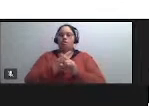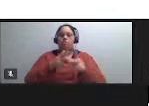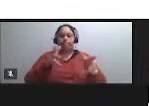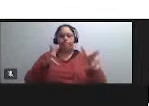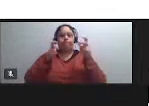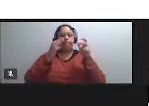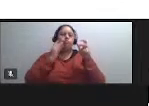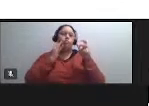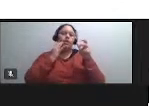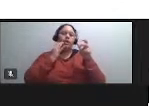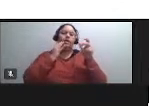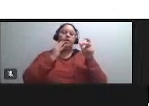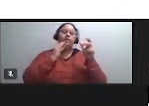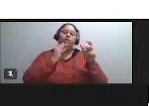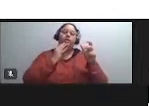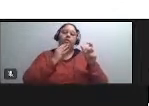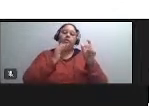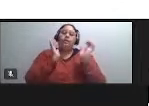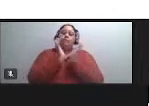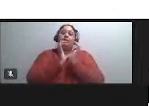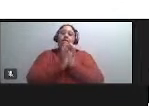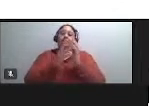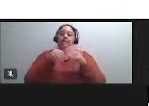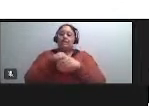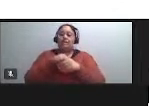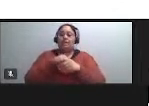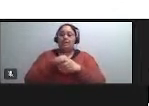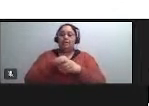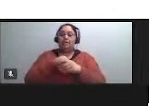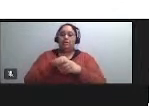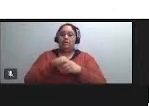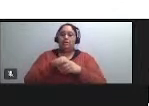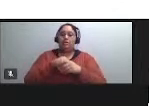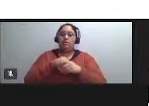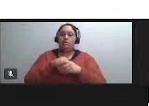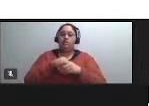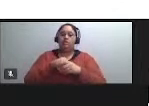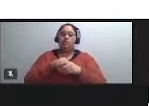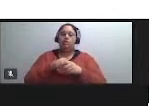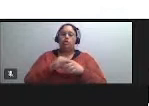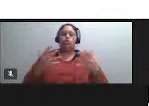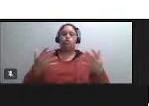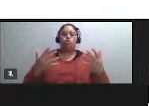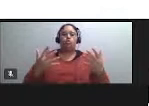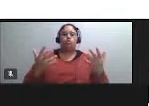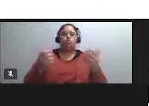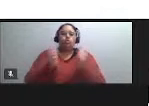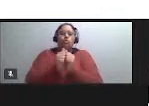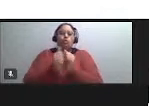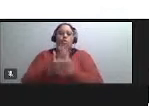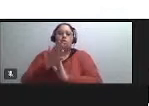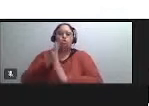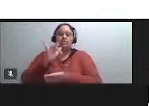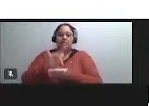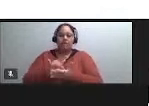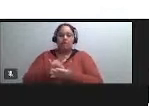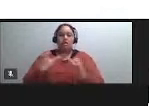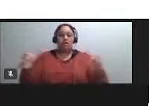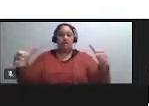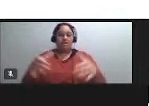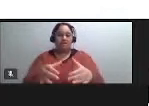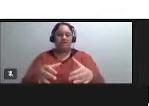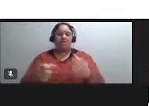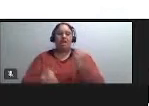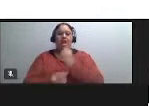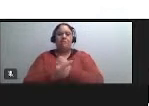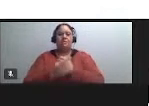into account that meetings within the Joint Operations Centre happens in person. In